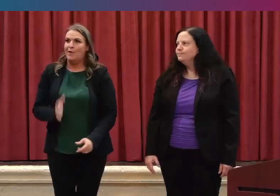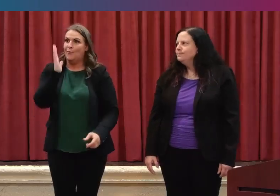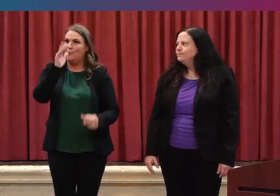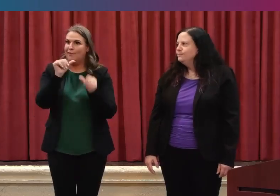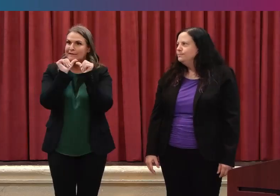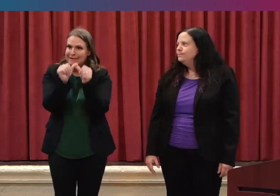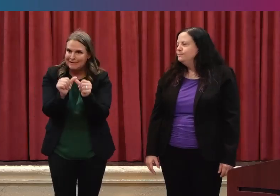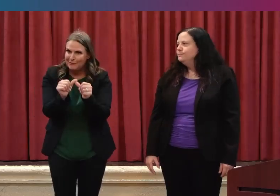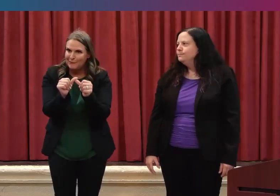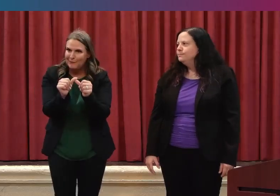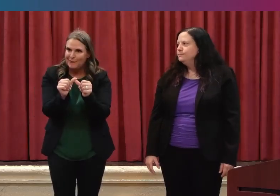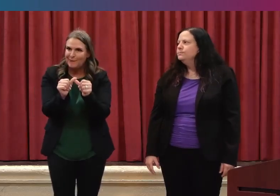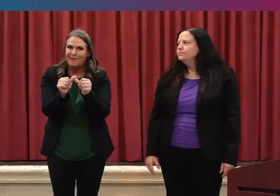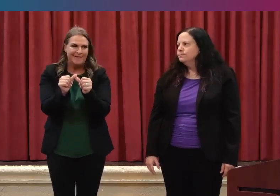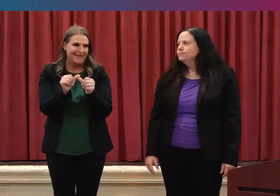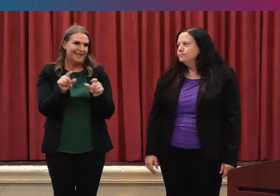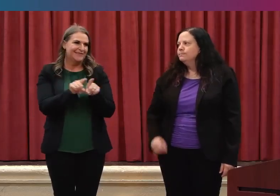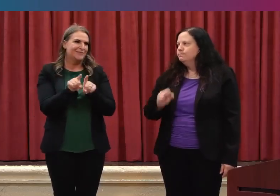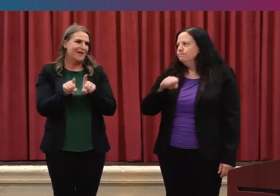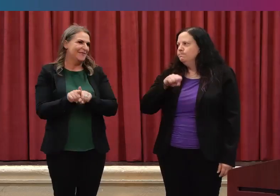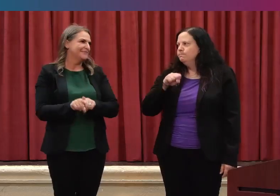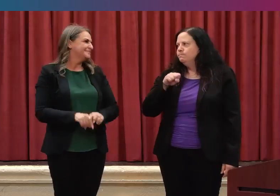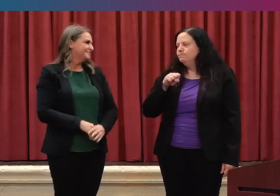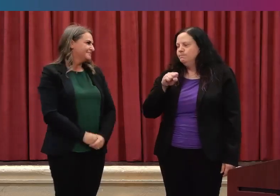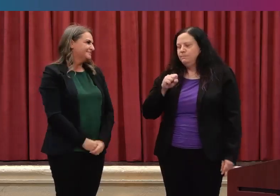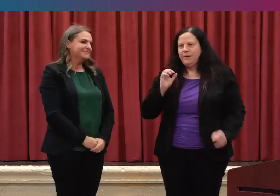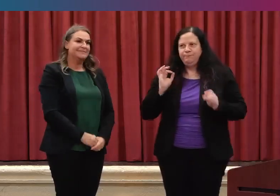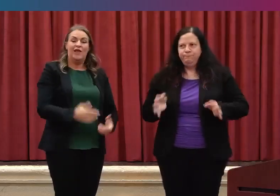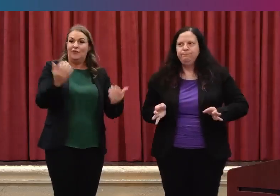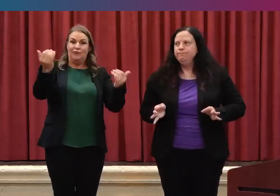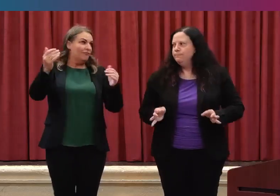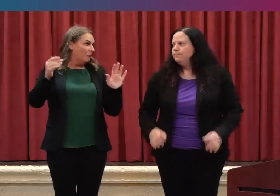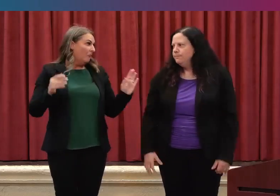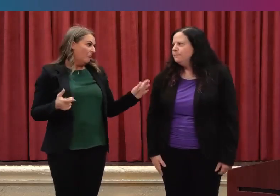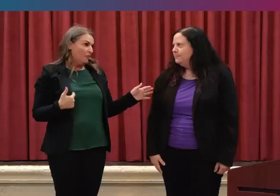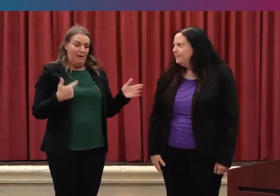interpreting services, and this will continue to happen. Yes, it will, definitely.